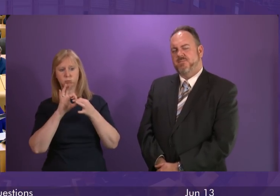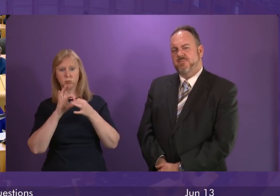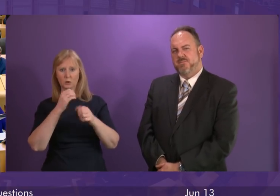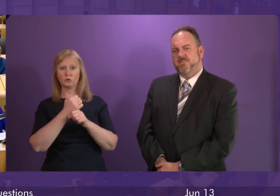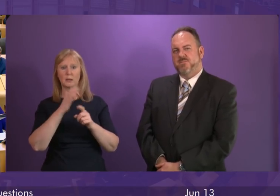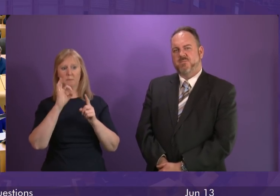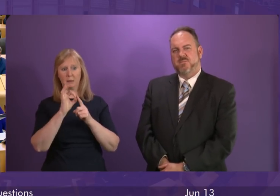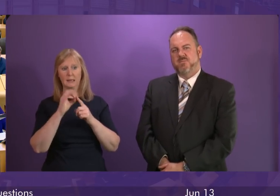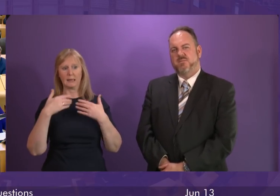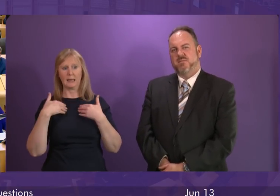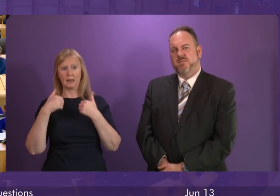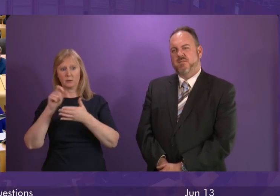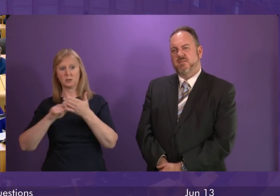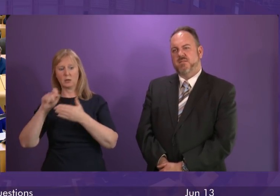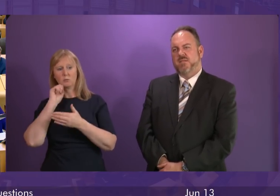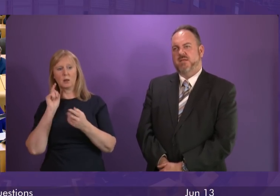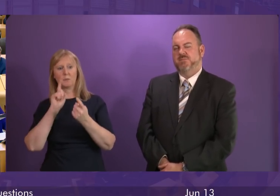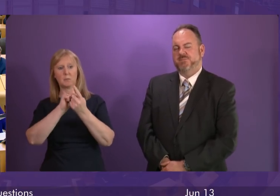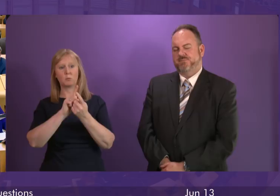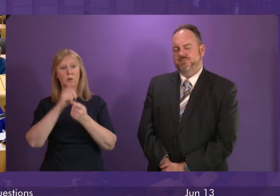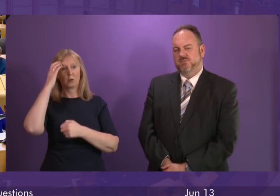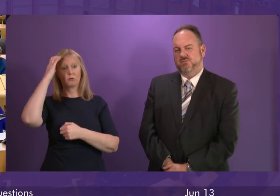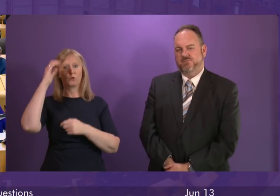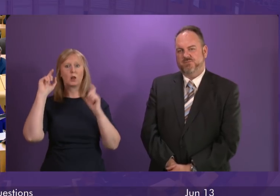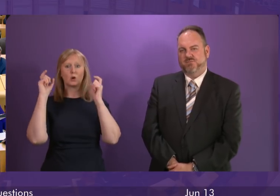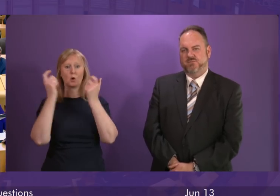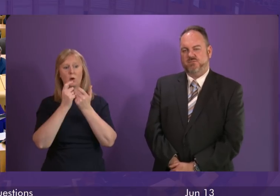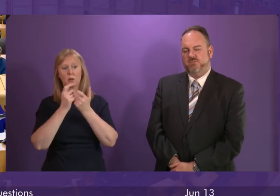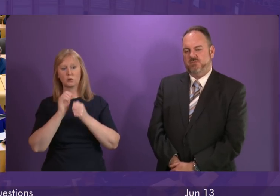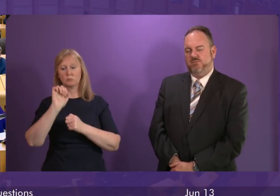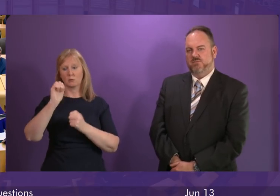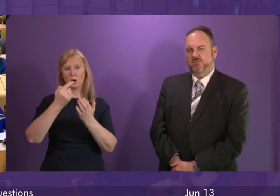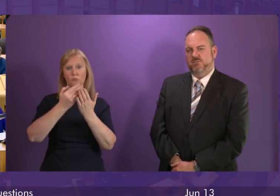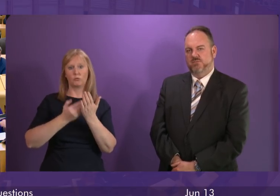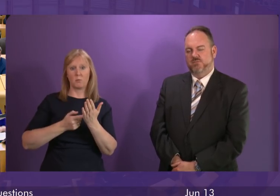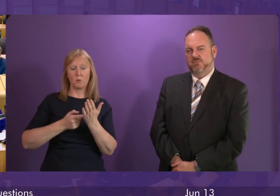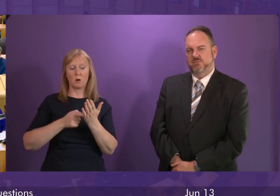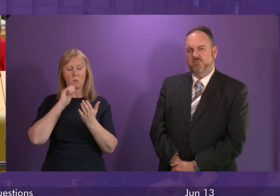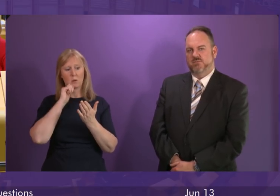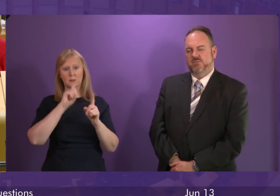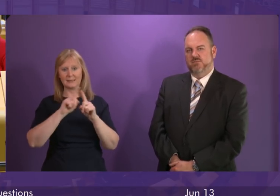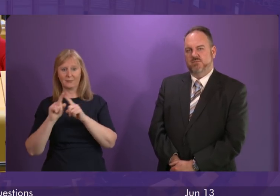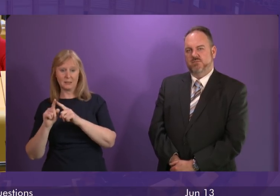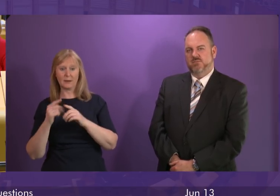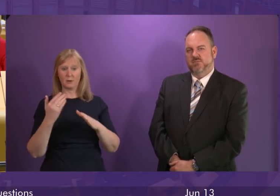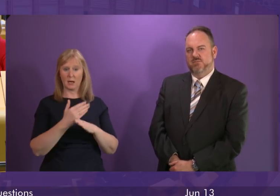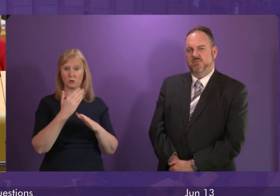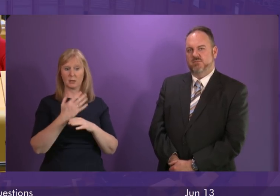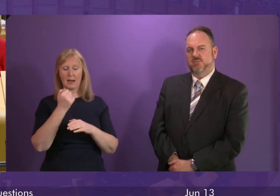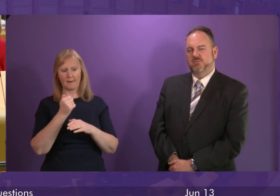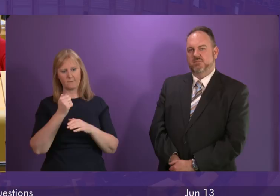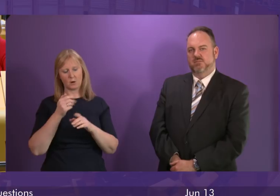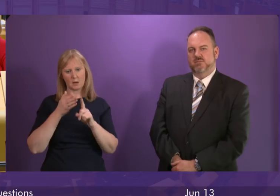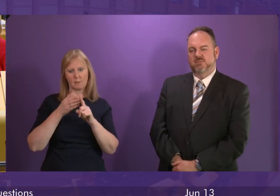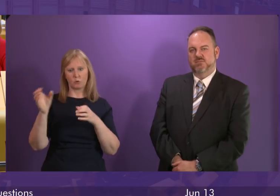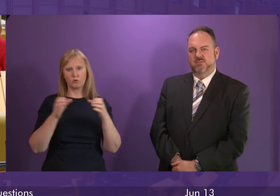Health Secretary will meet with the Royal College shortly to have further discussions about their report. taking a range of actions in terms of recruitment. The